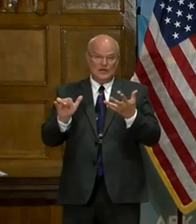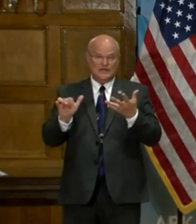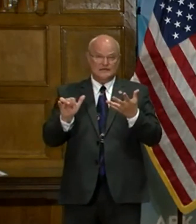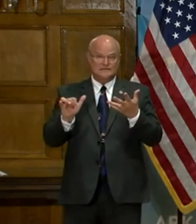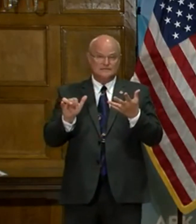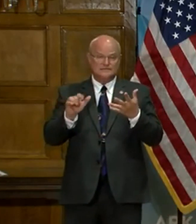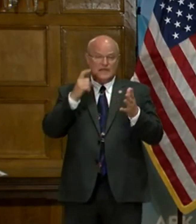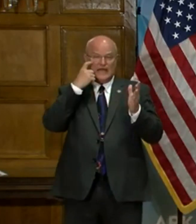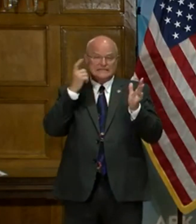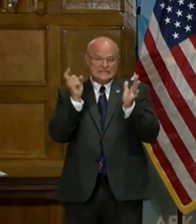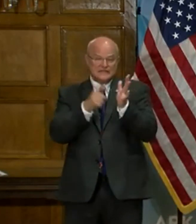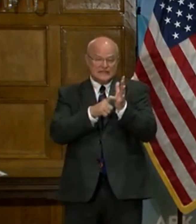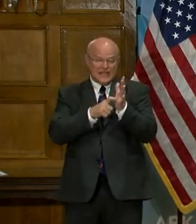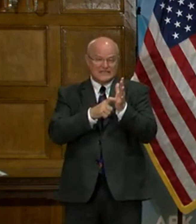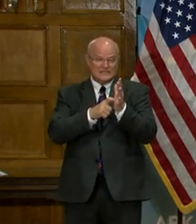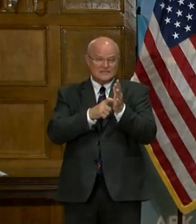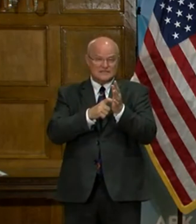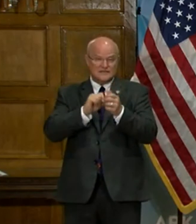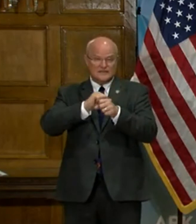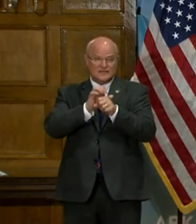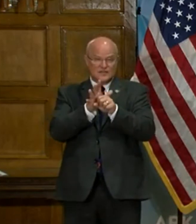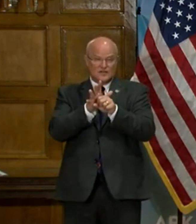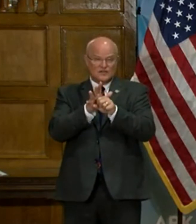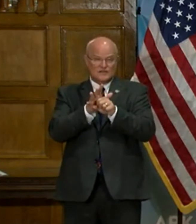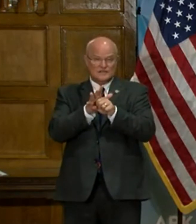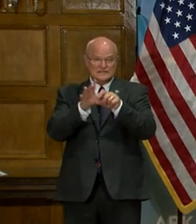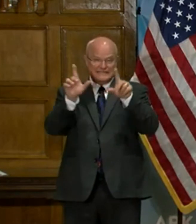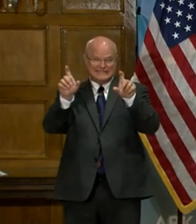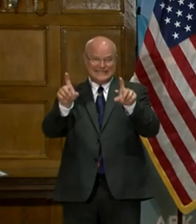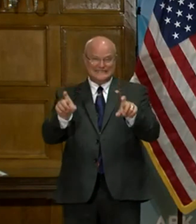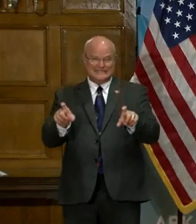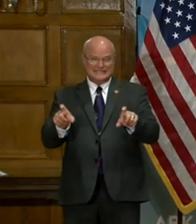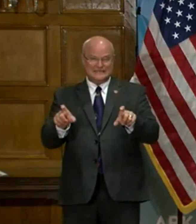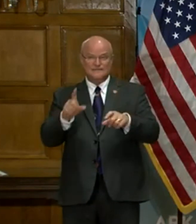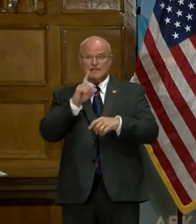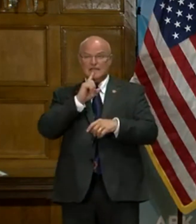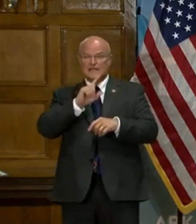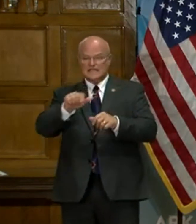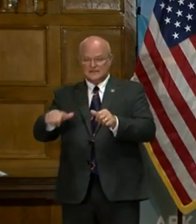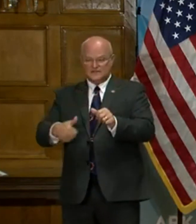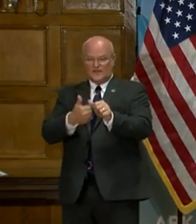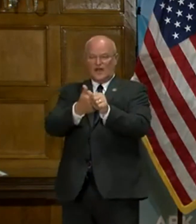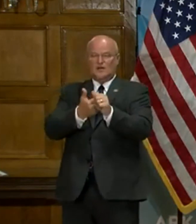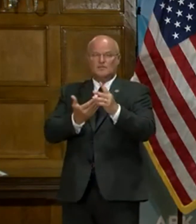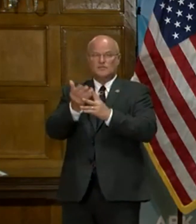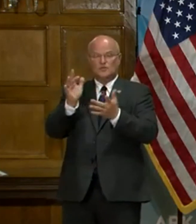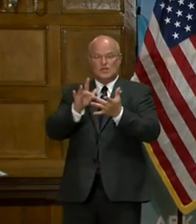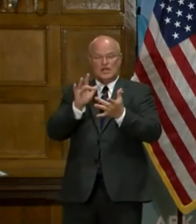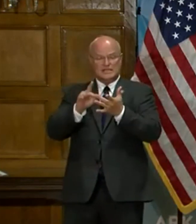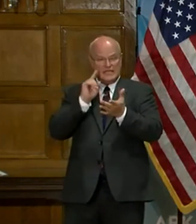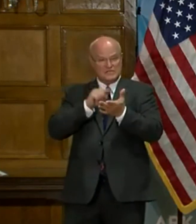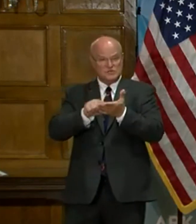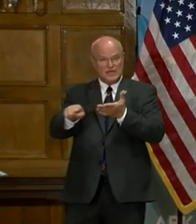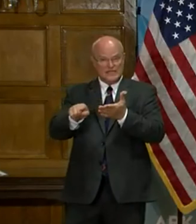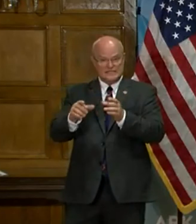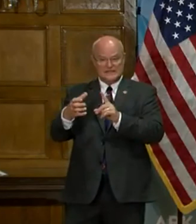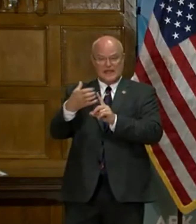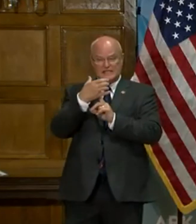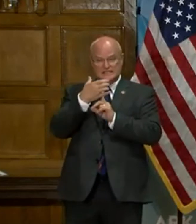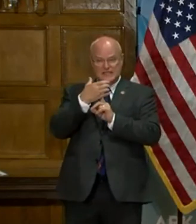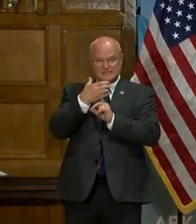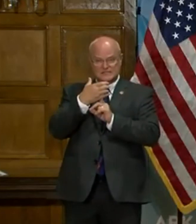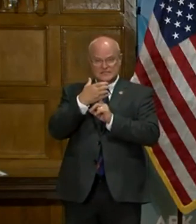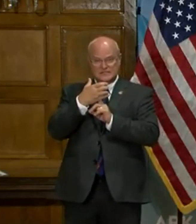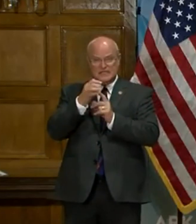the identification of the virus, which is the testing. It is the follow-up through contact tracing and the